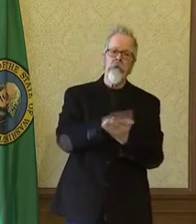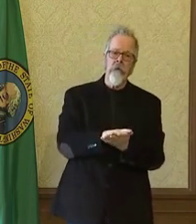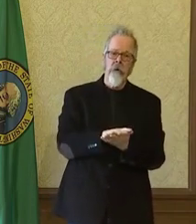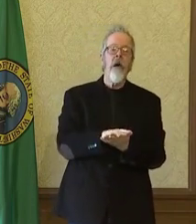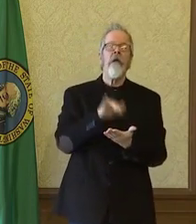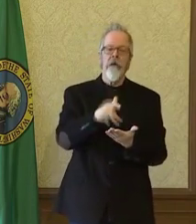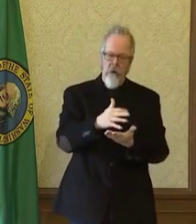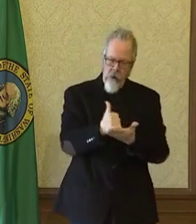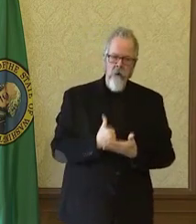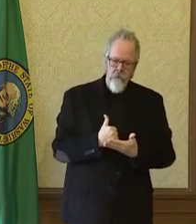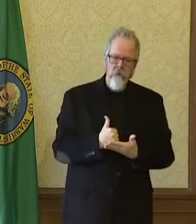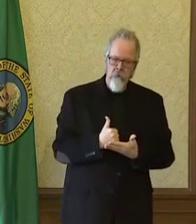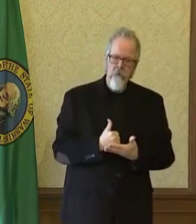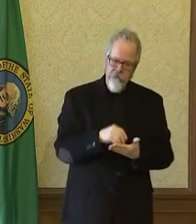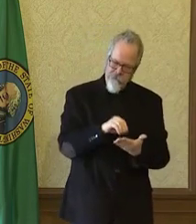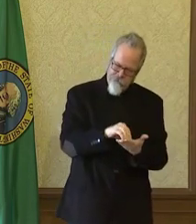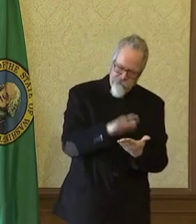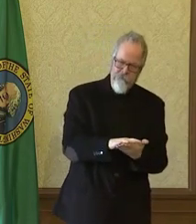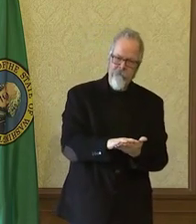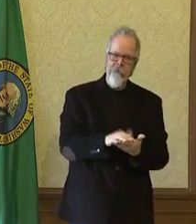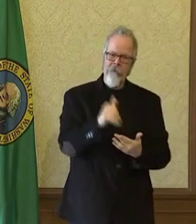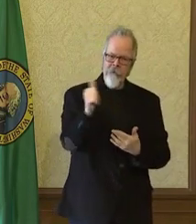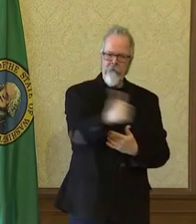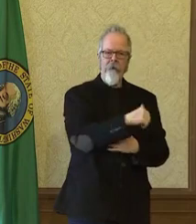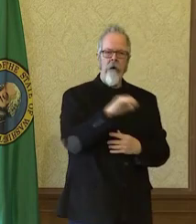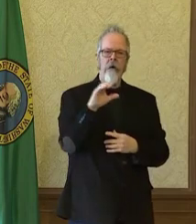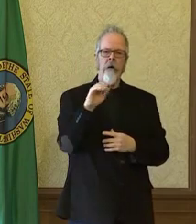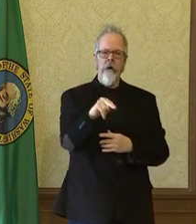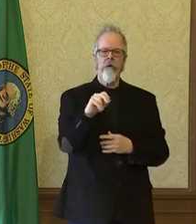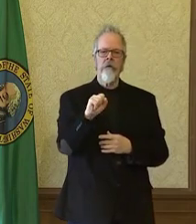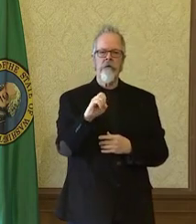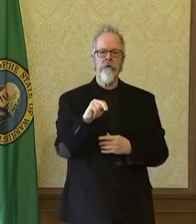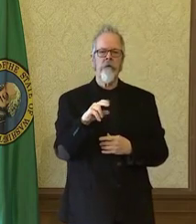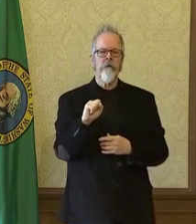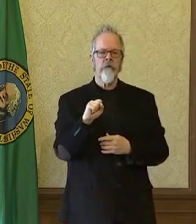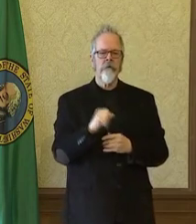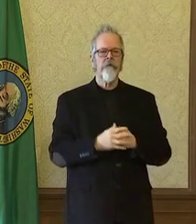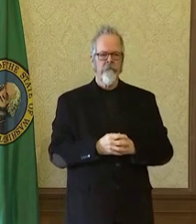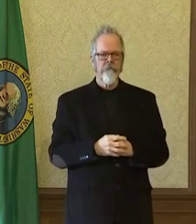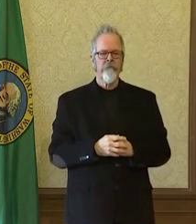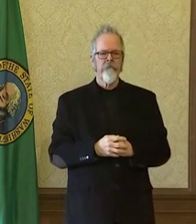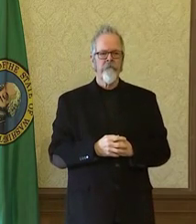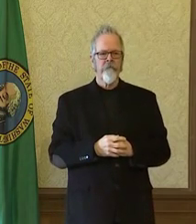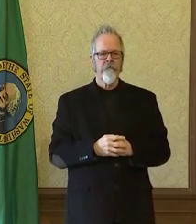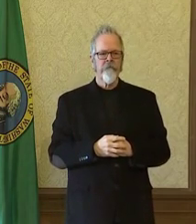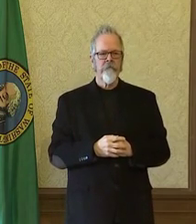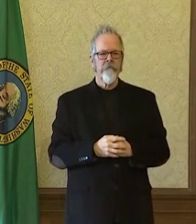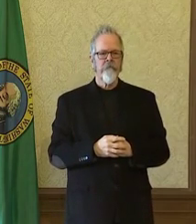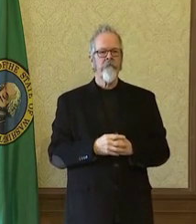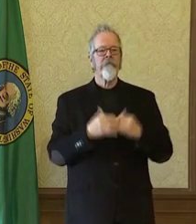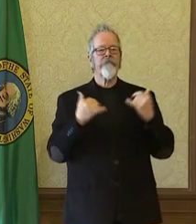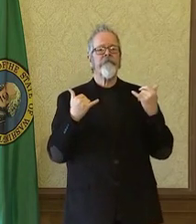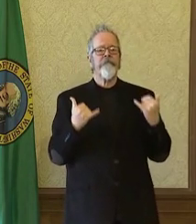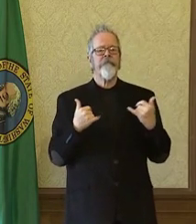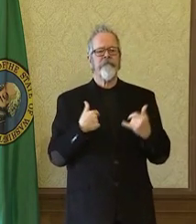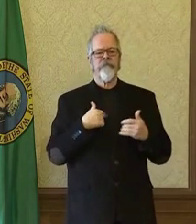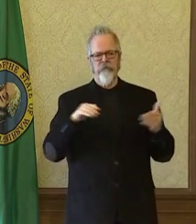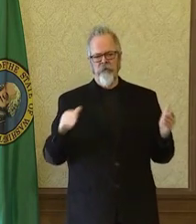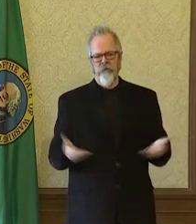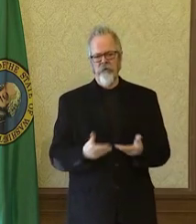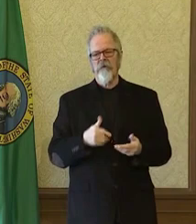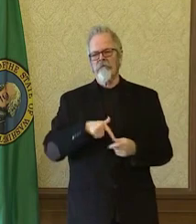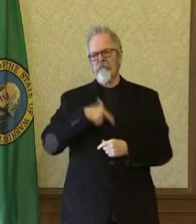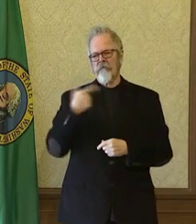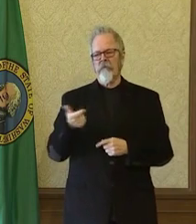to answer questions or may speak. Department of Commerce Director Lisa Brown, Clallam Economic Development Council Director